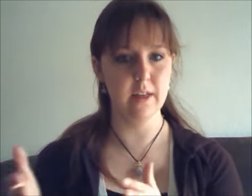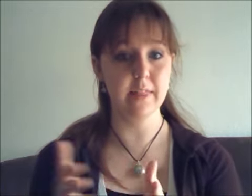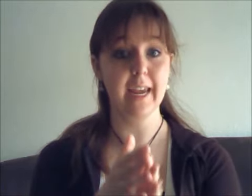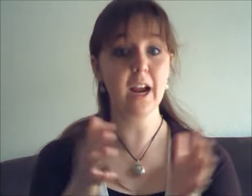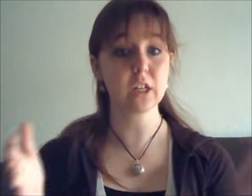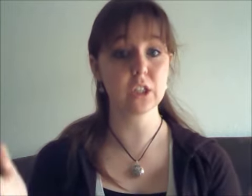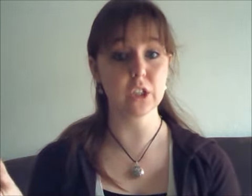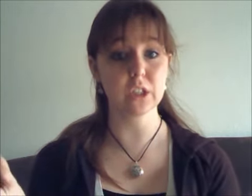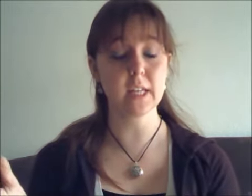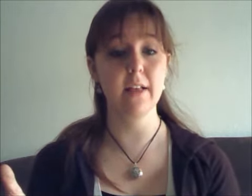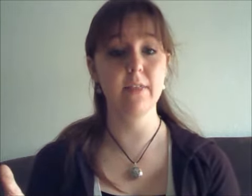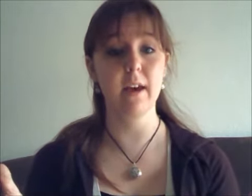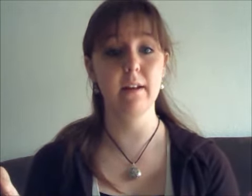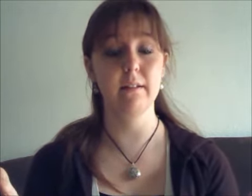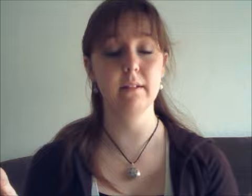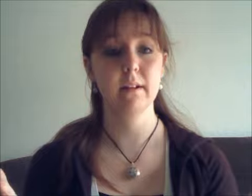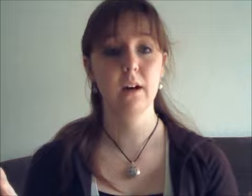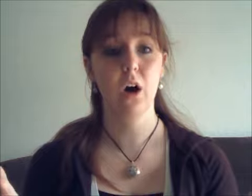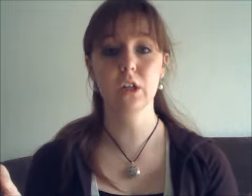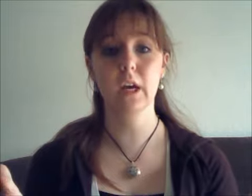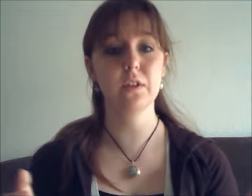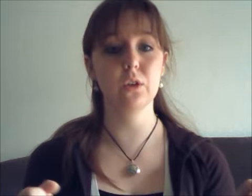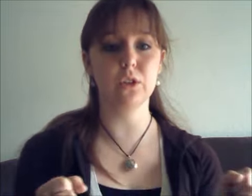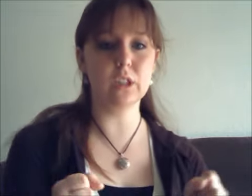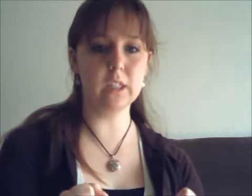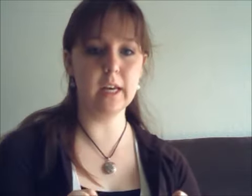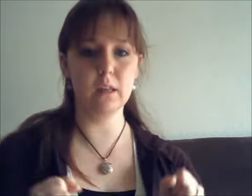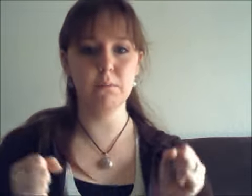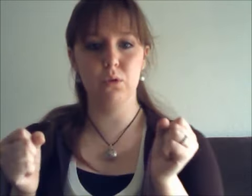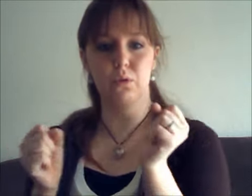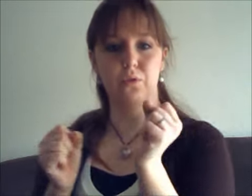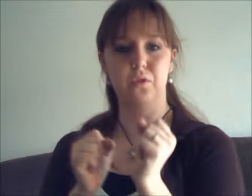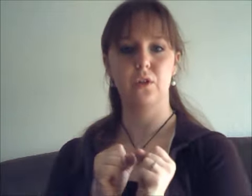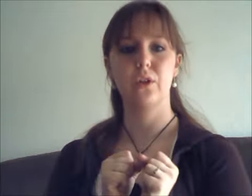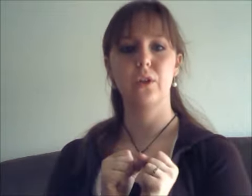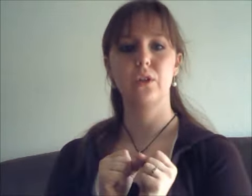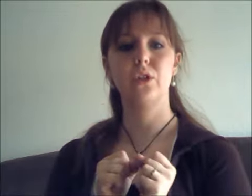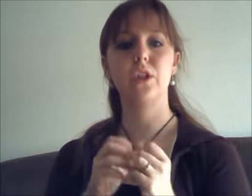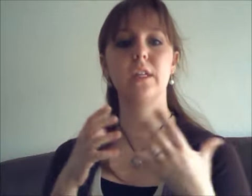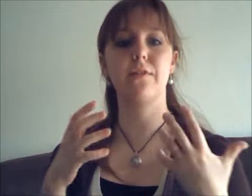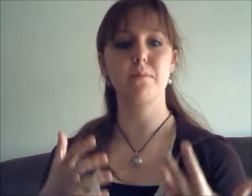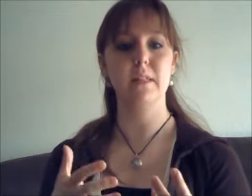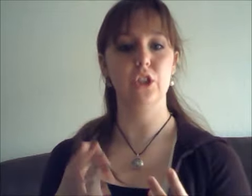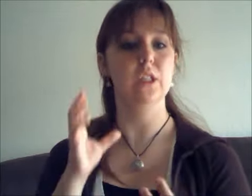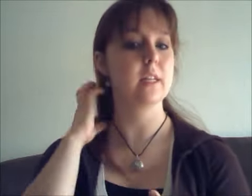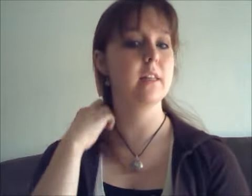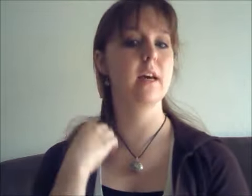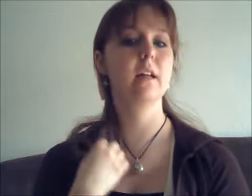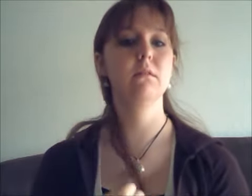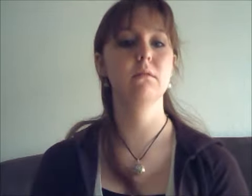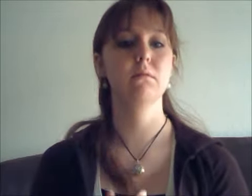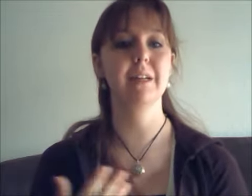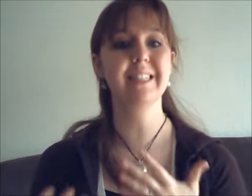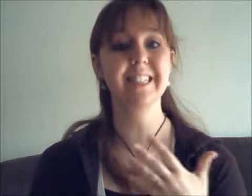the characters, and then all you have to do is just slightly move to different positions, and then it's easier